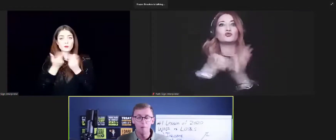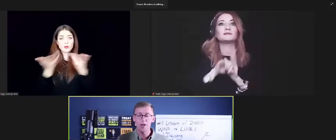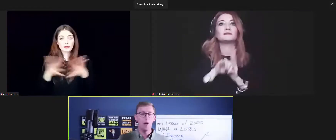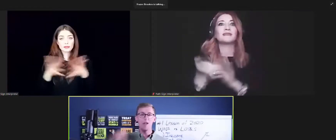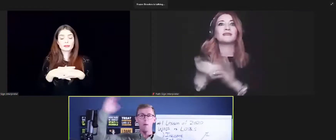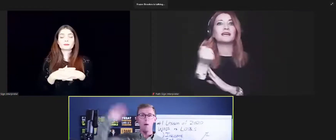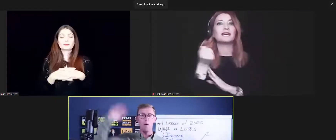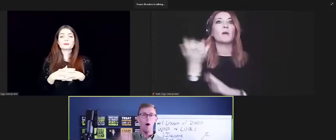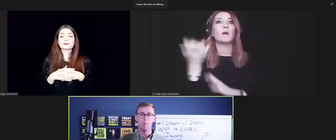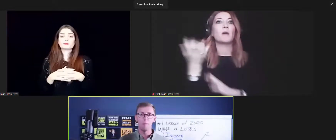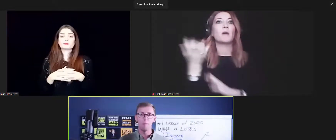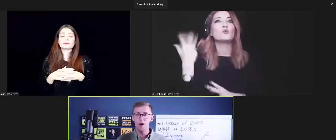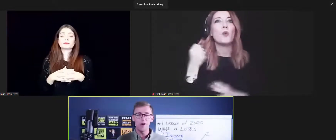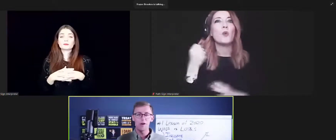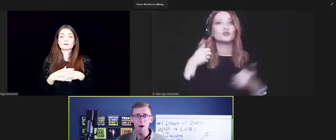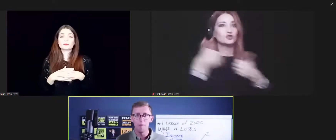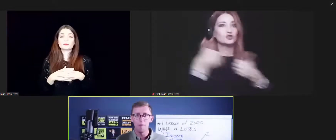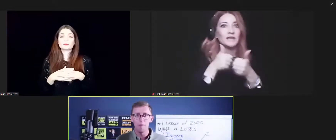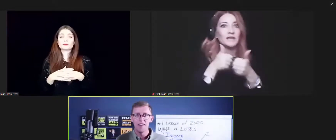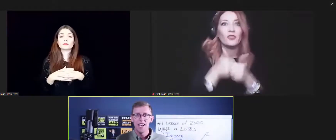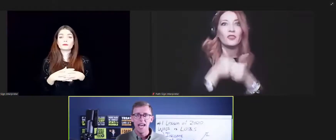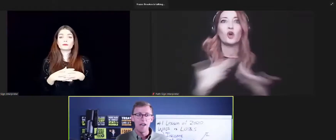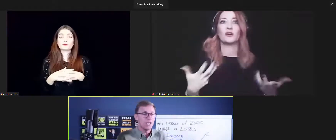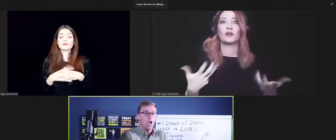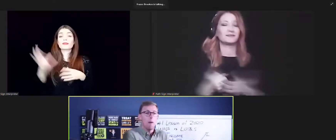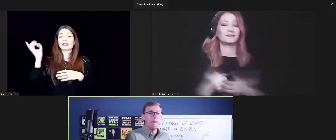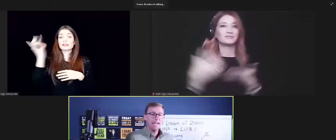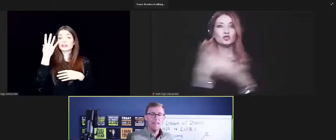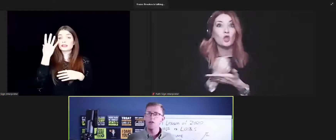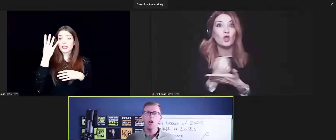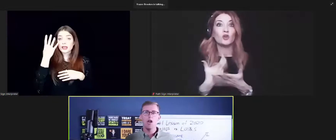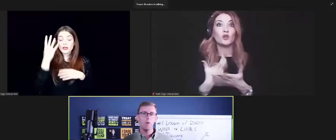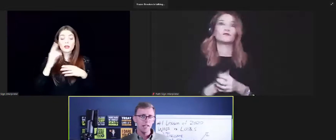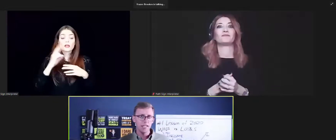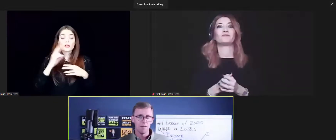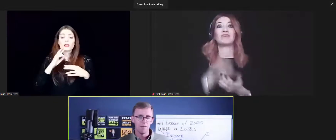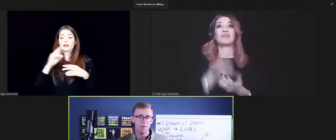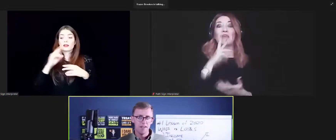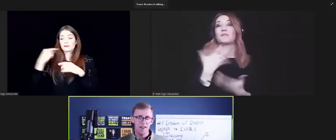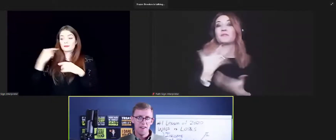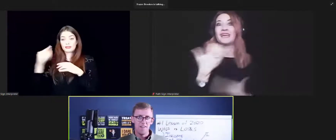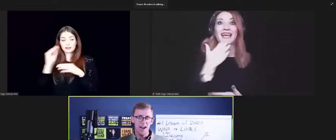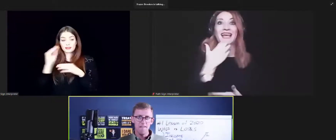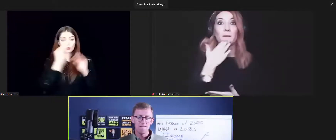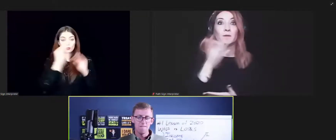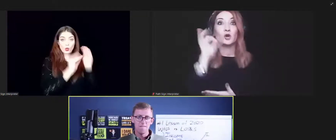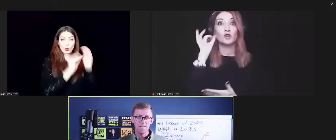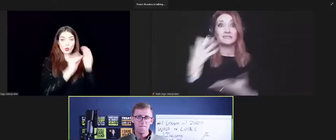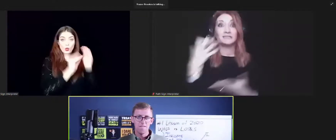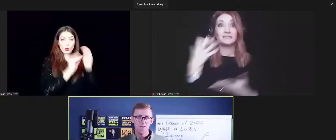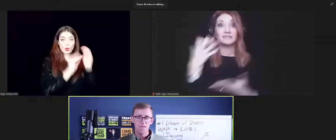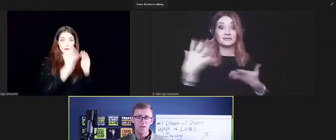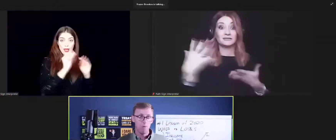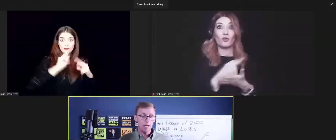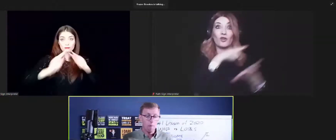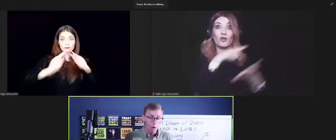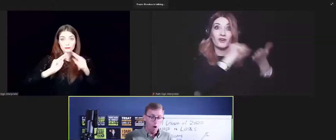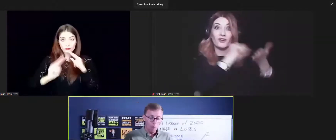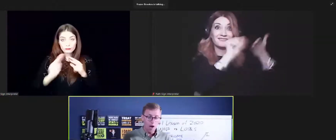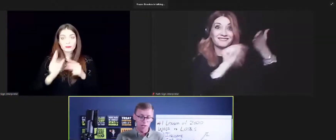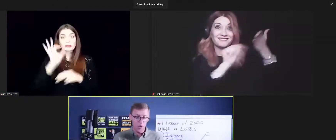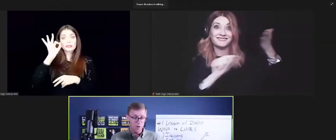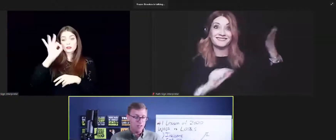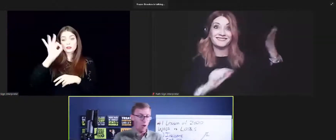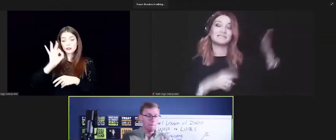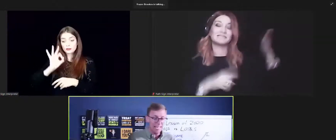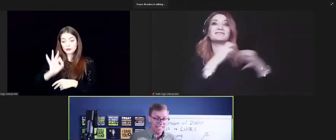You can only go up. You can only grow up. If it's a lot bigger, then you've got a lot of work to do, right? You've probably got more work to do